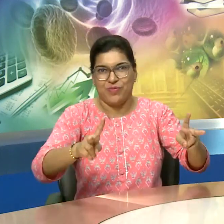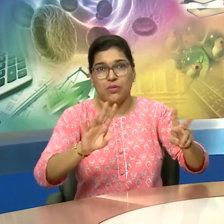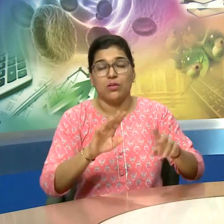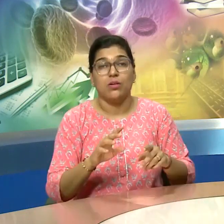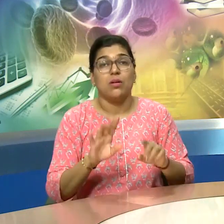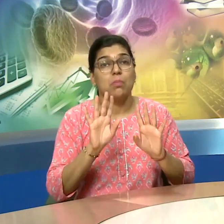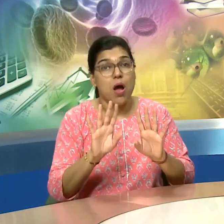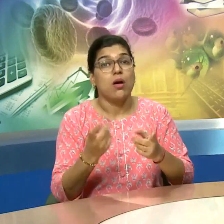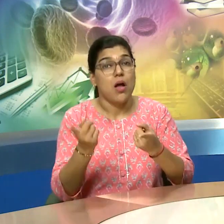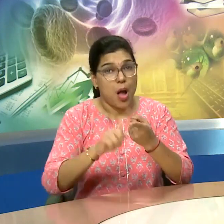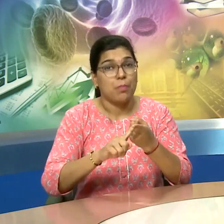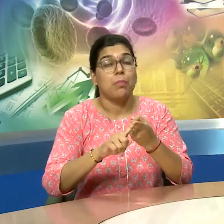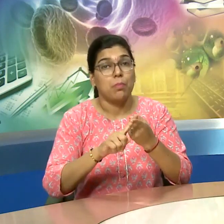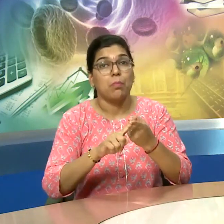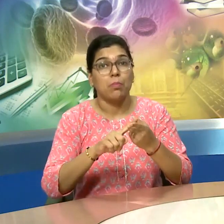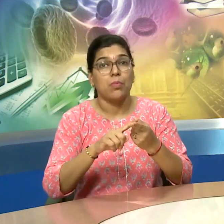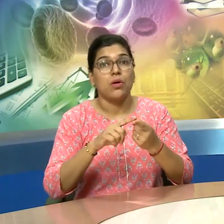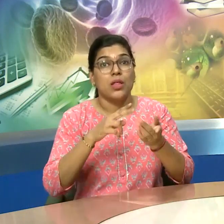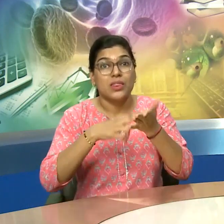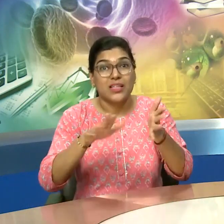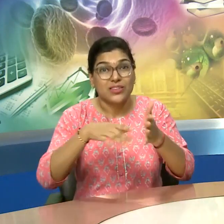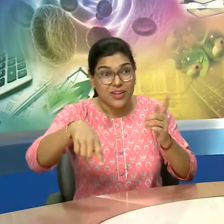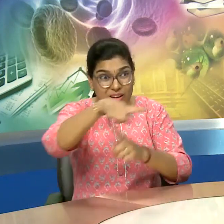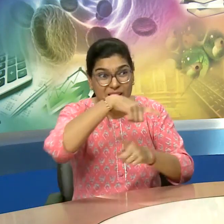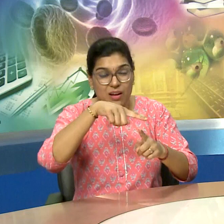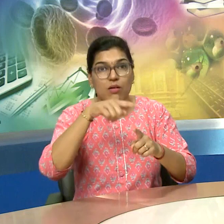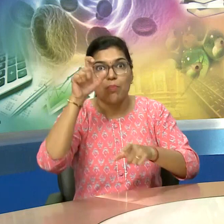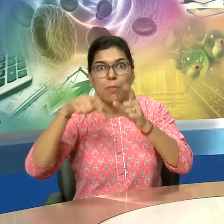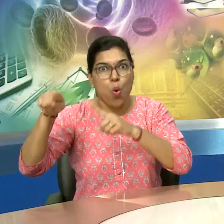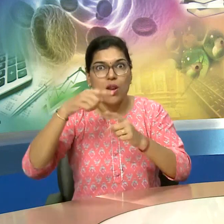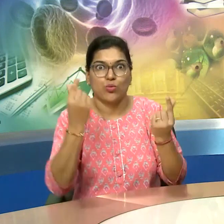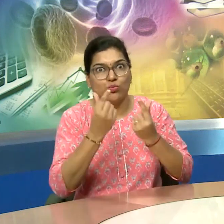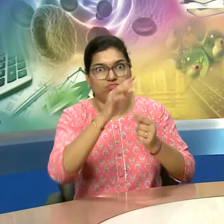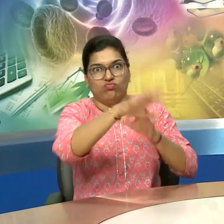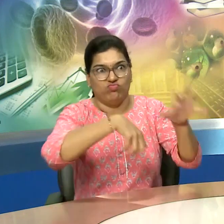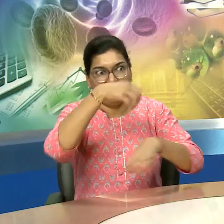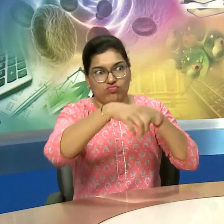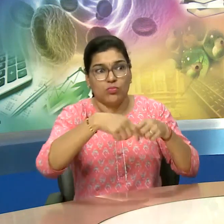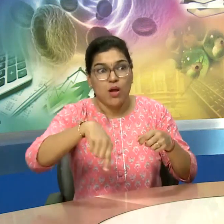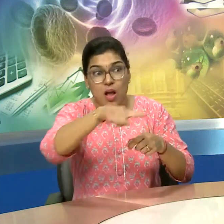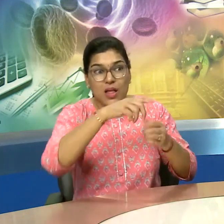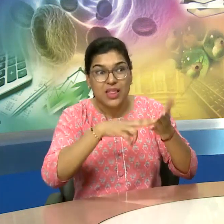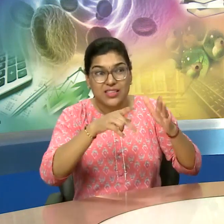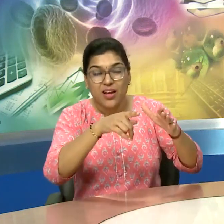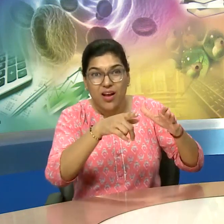and if all those wildlife get